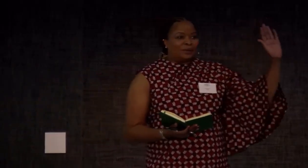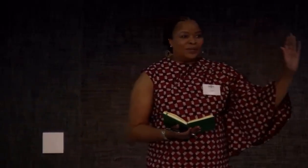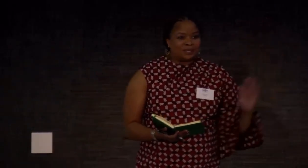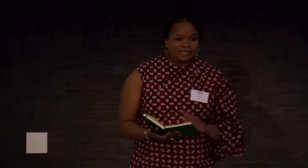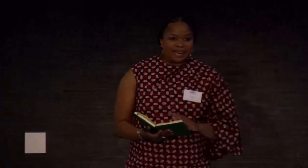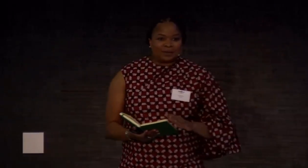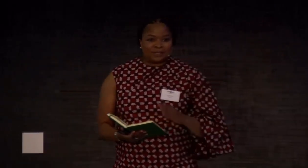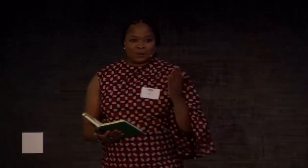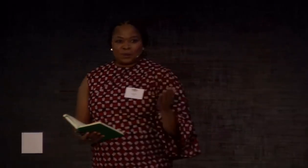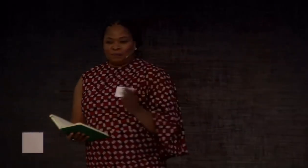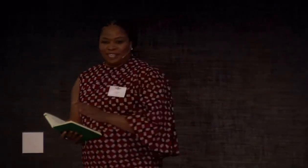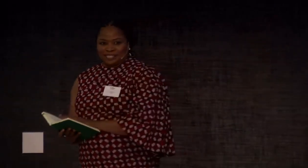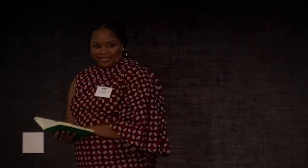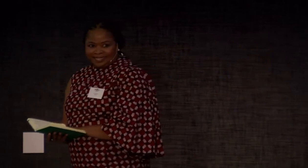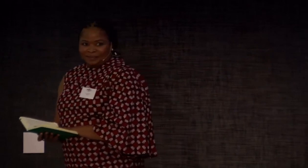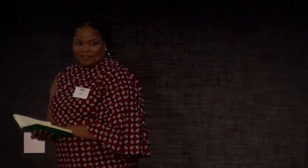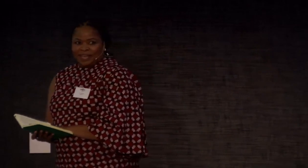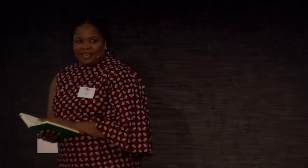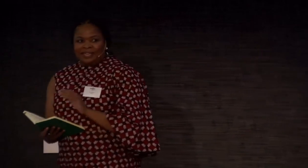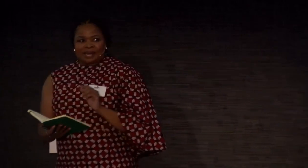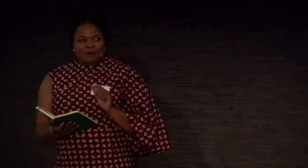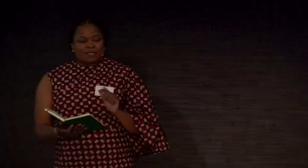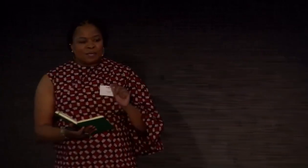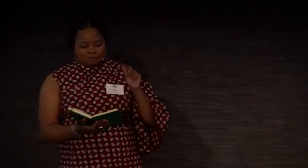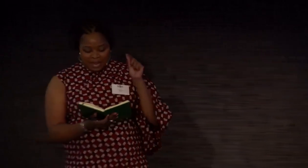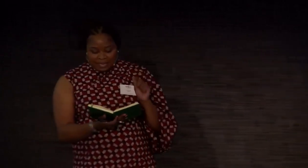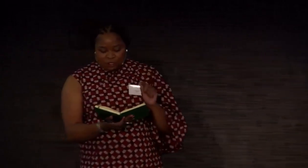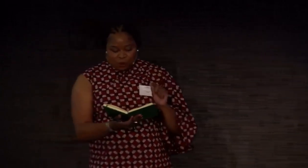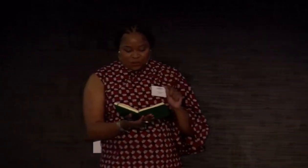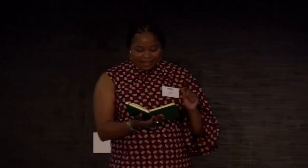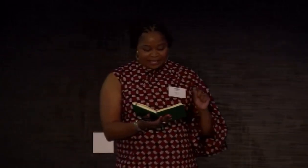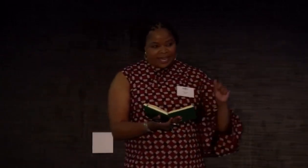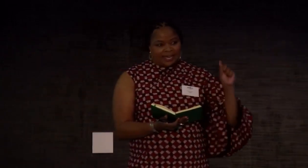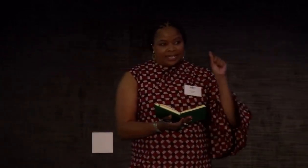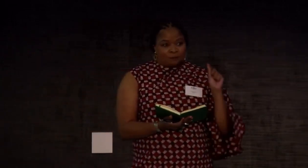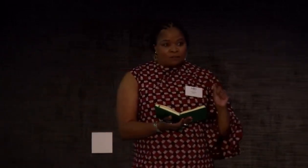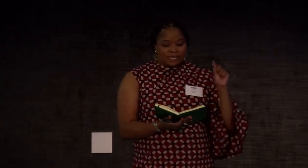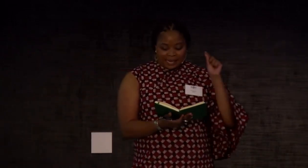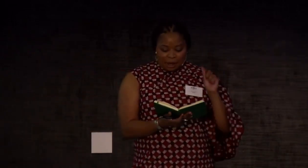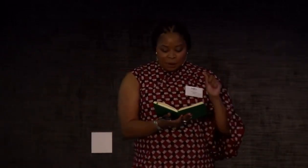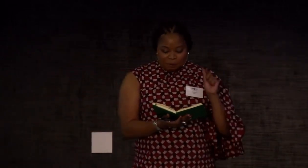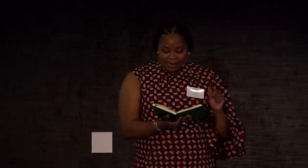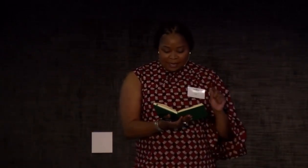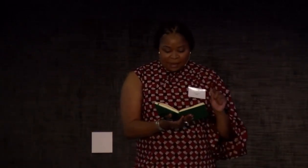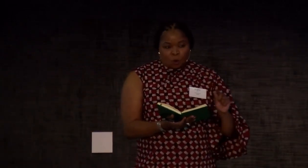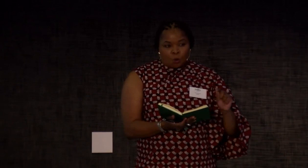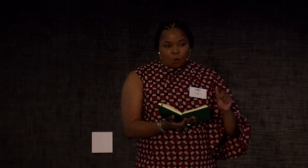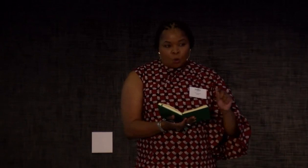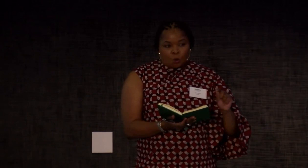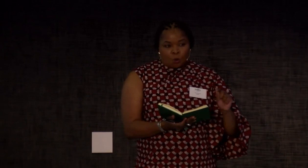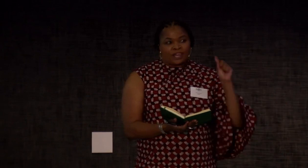know, who can speak the loudest or who's got a PhD. It is about making sure that it involves scenario planning